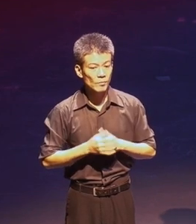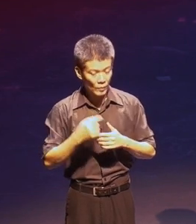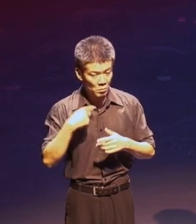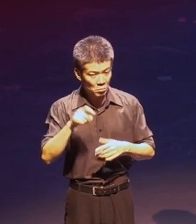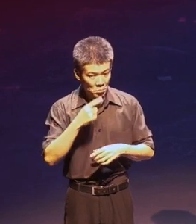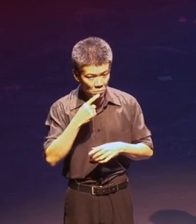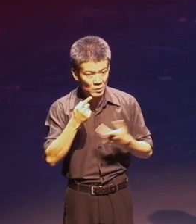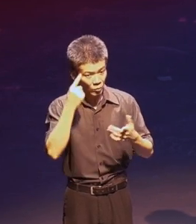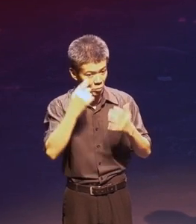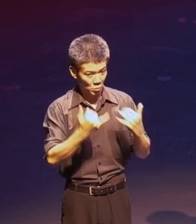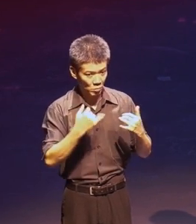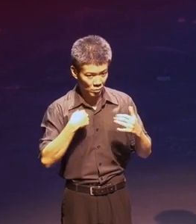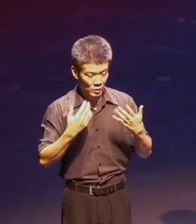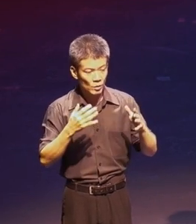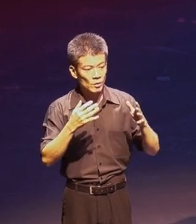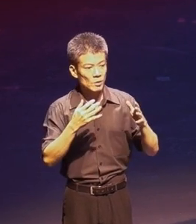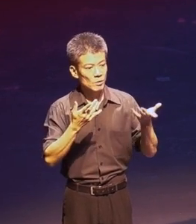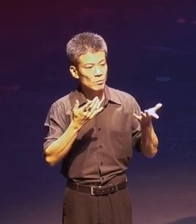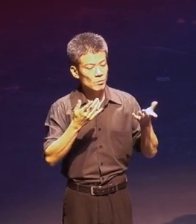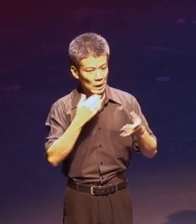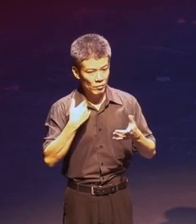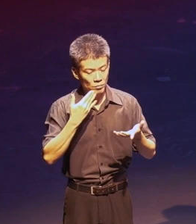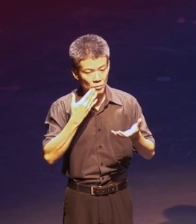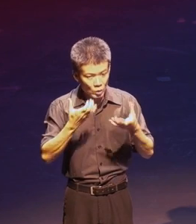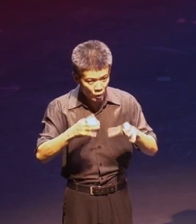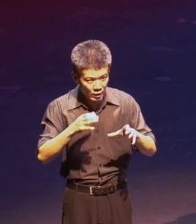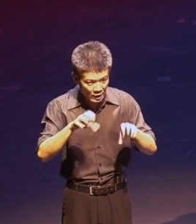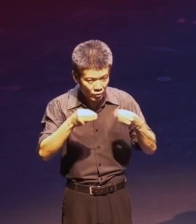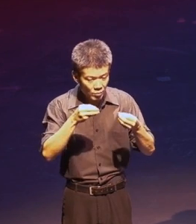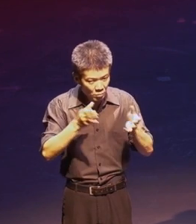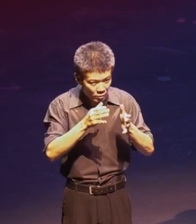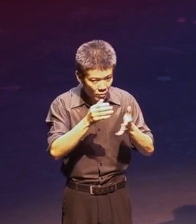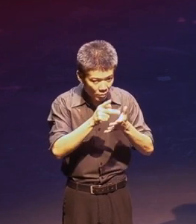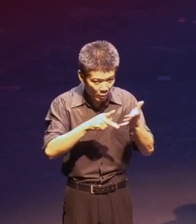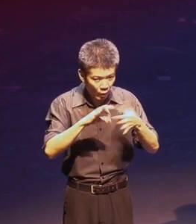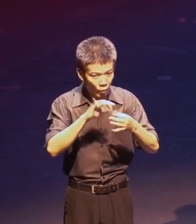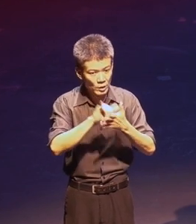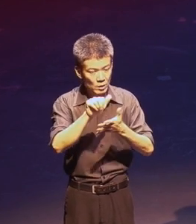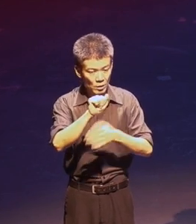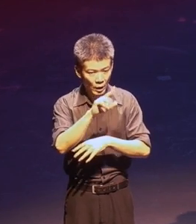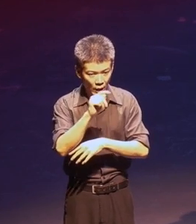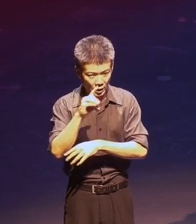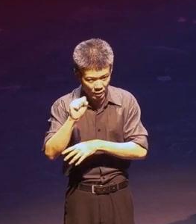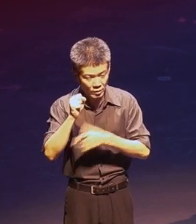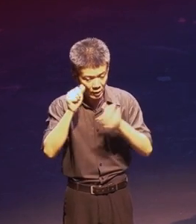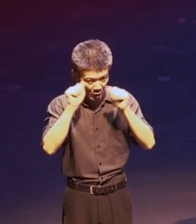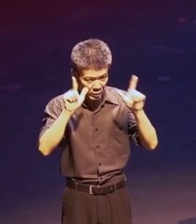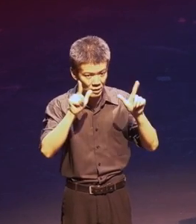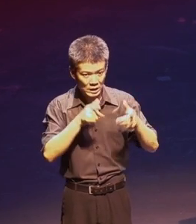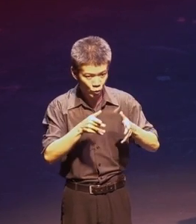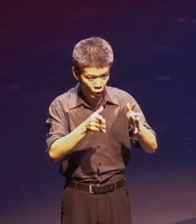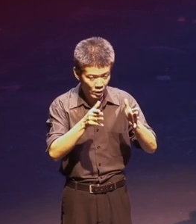I must say at this point that I have been really privileged to have been a small part of Art Disney's journey, amazing journey I should